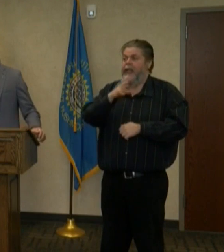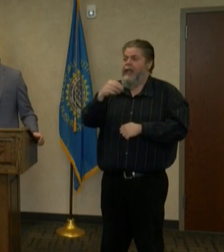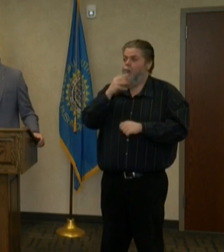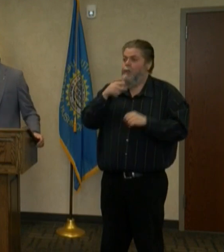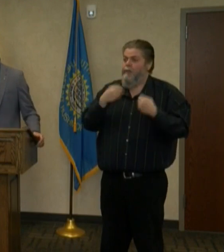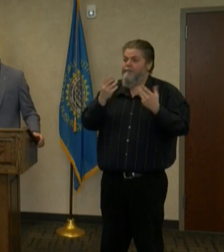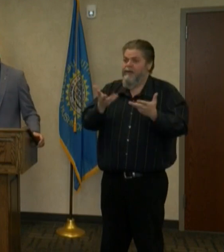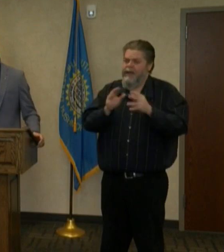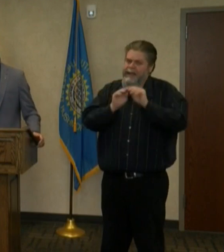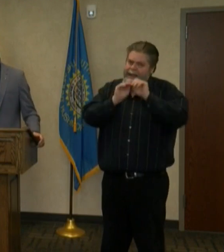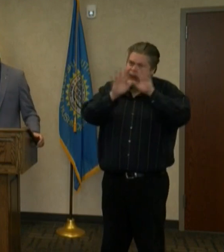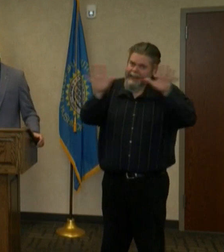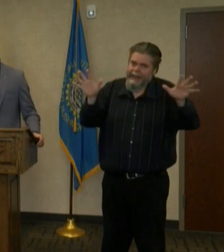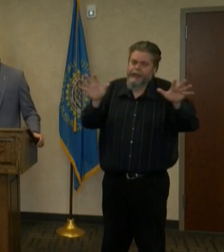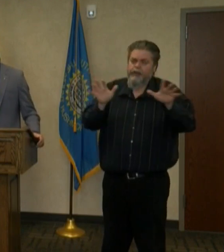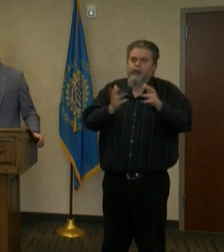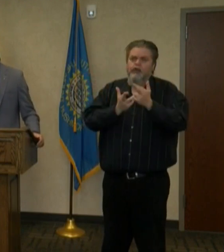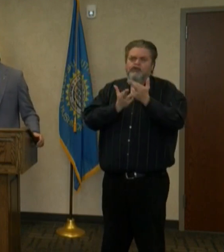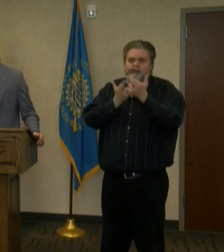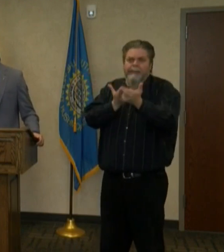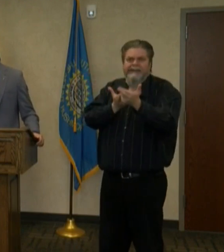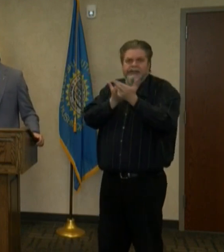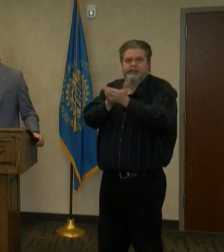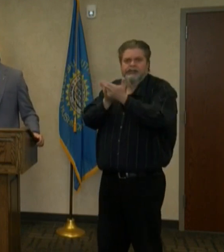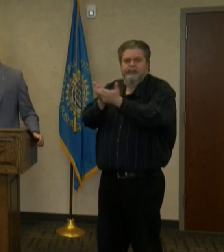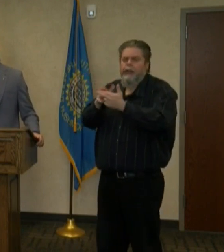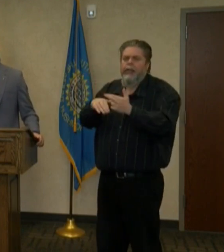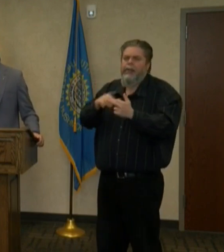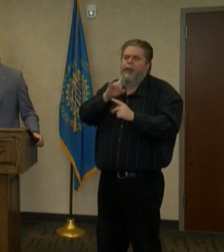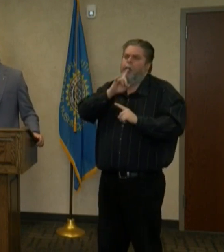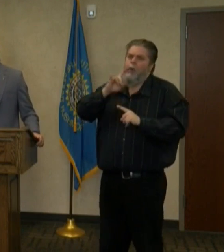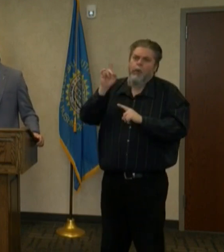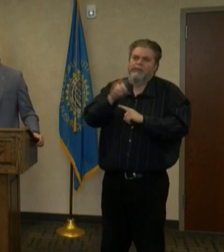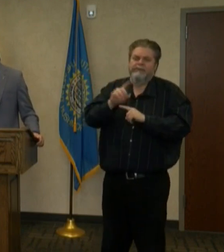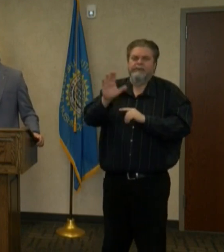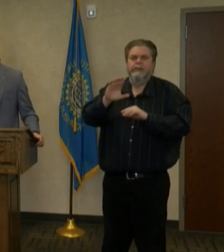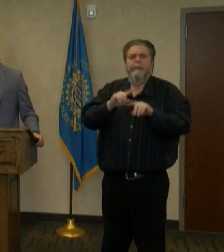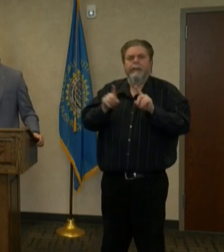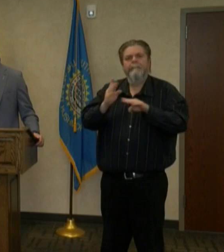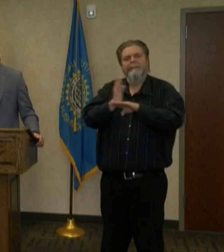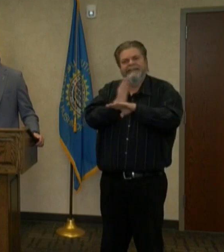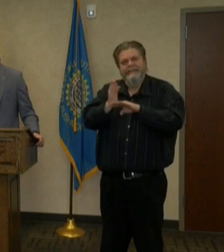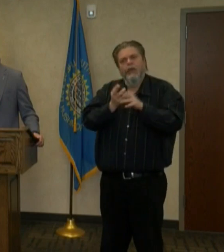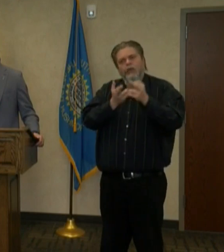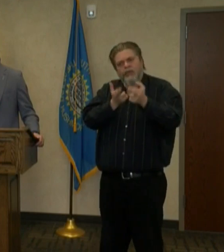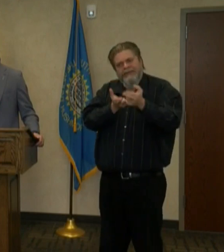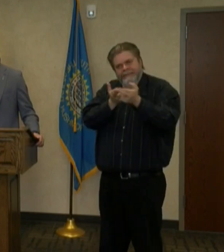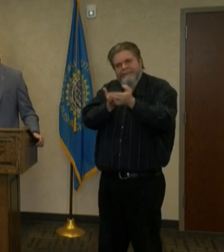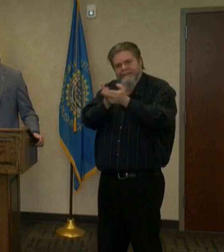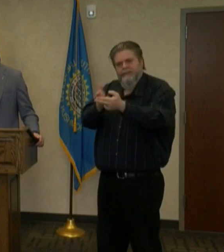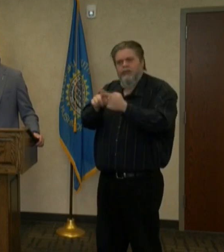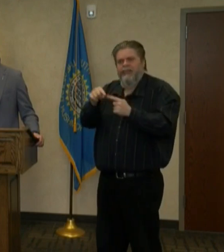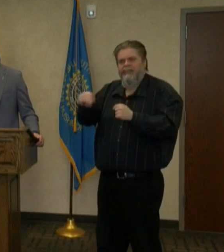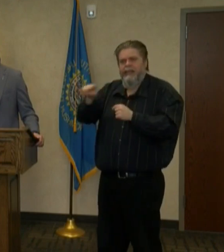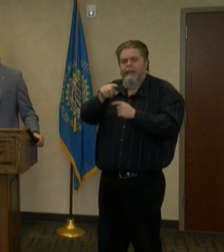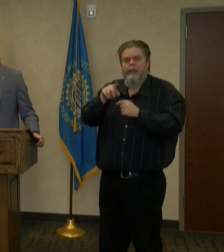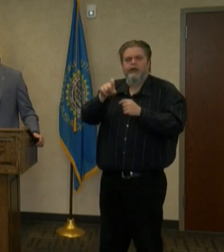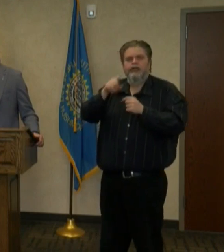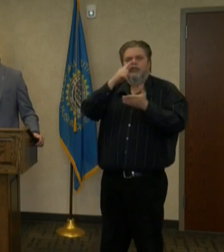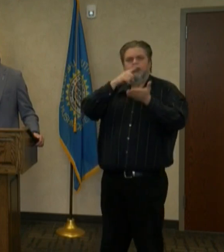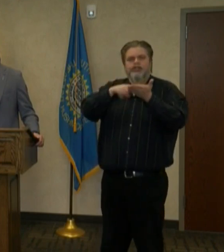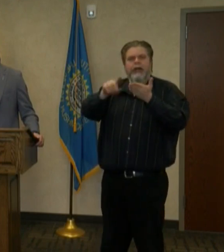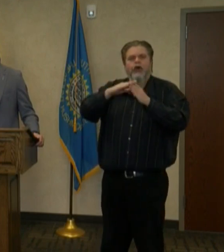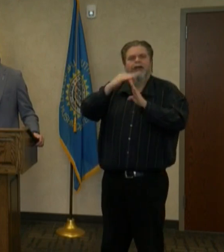clear, again, recommendations, not ordinances, but recommendations to businesses regarding temperature checks